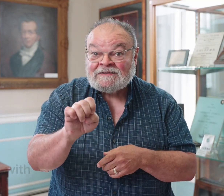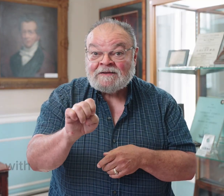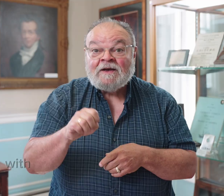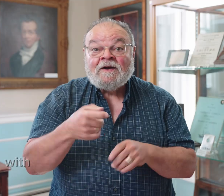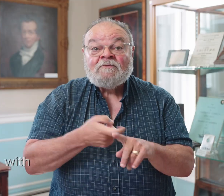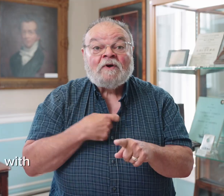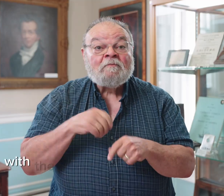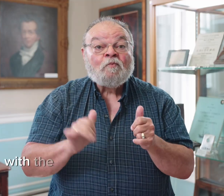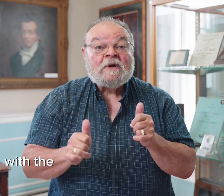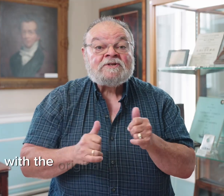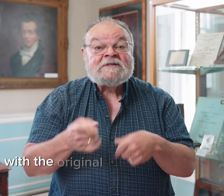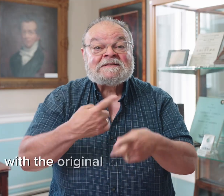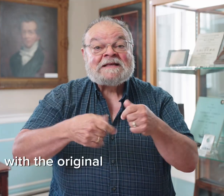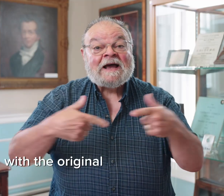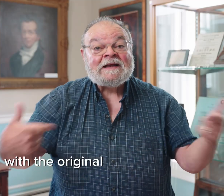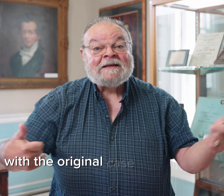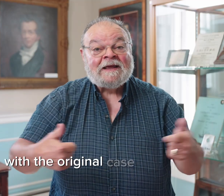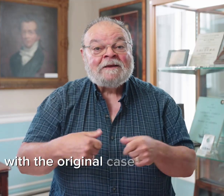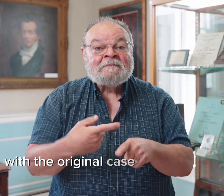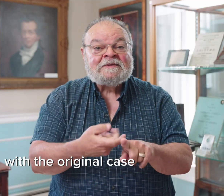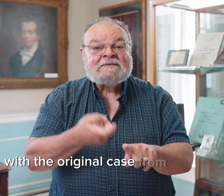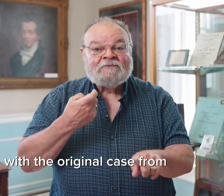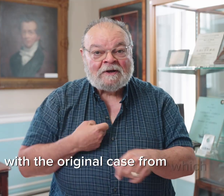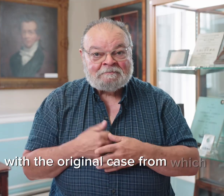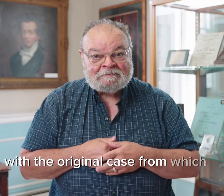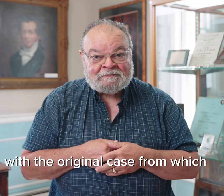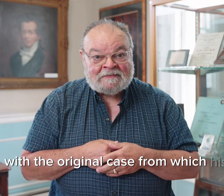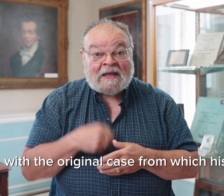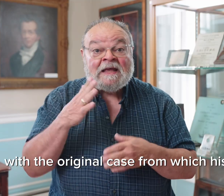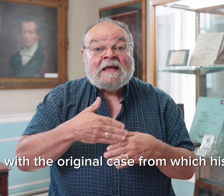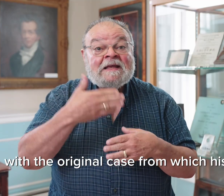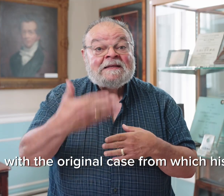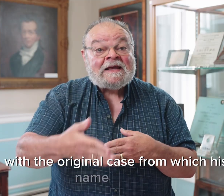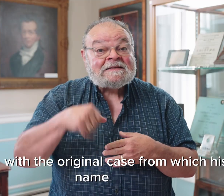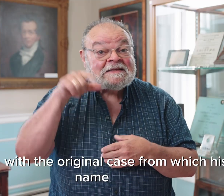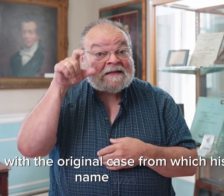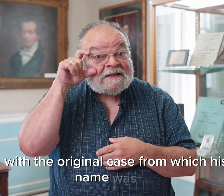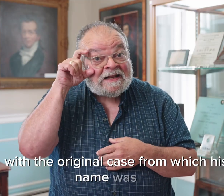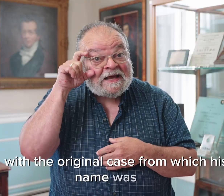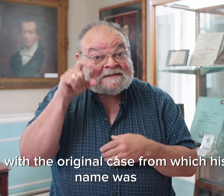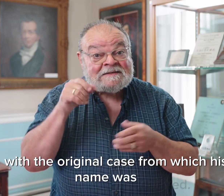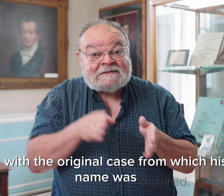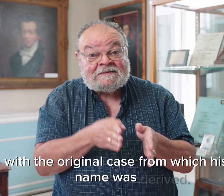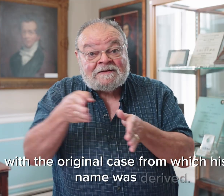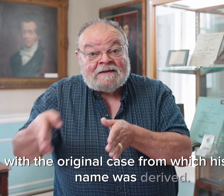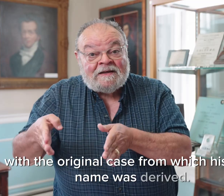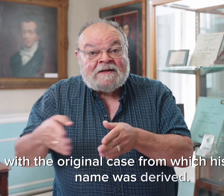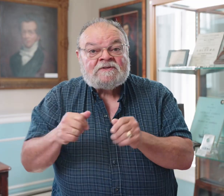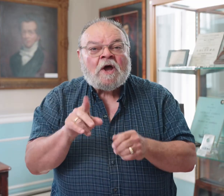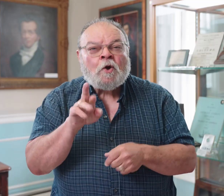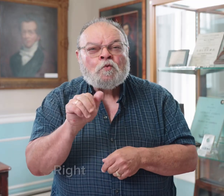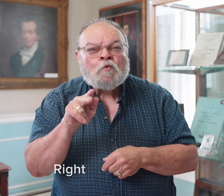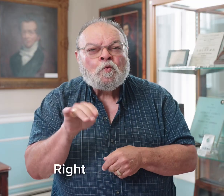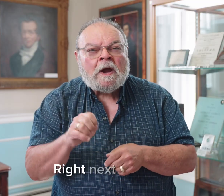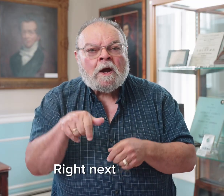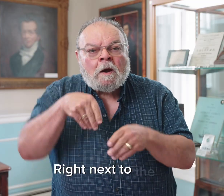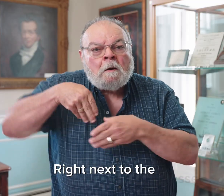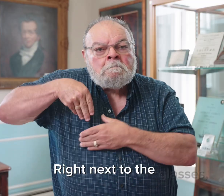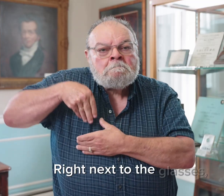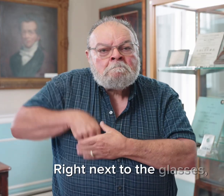with the original case, from which his sign name was derived. Right next to the glasses,